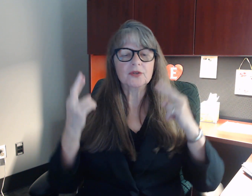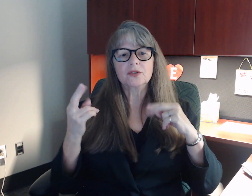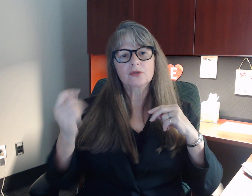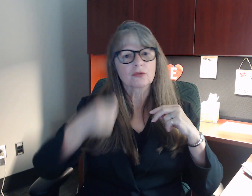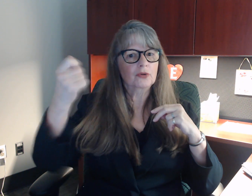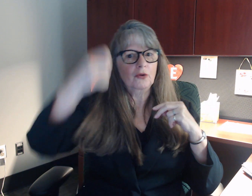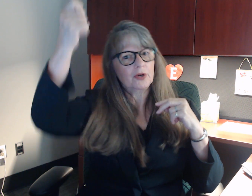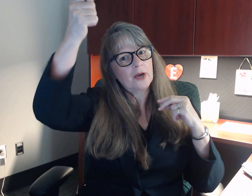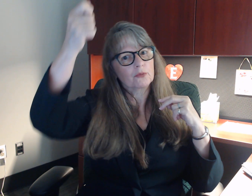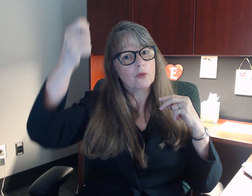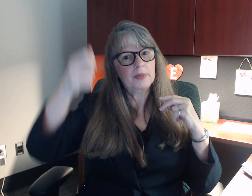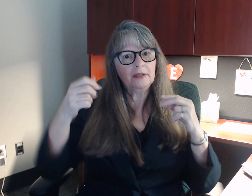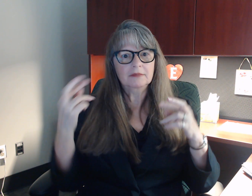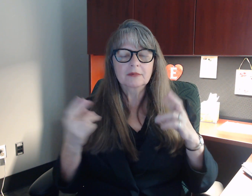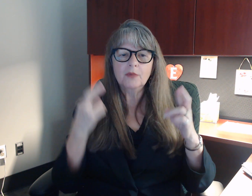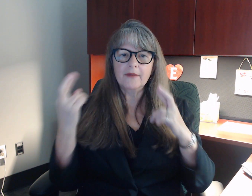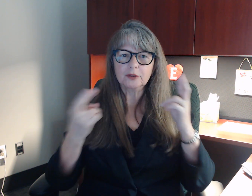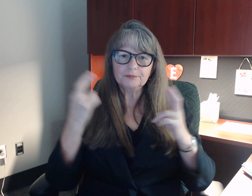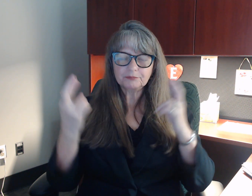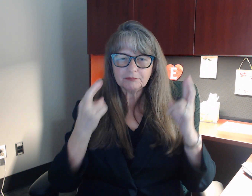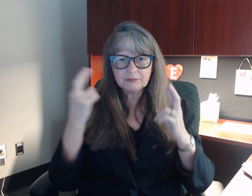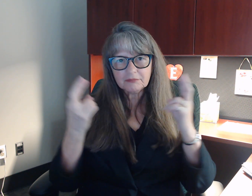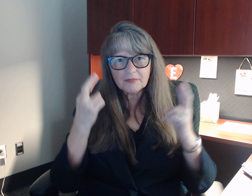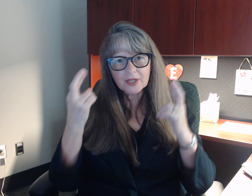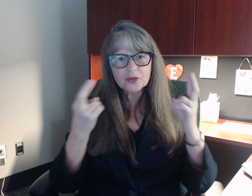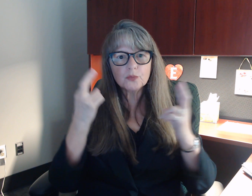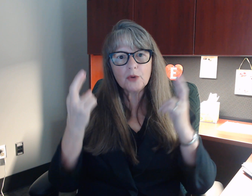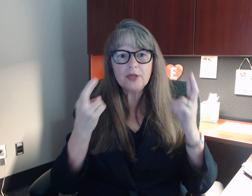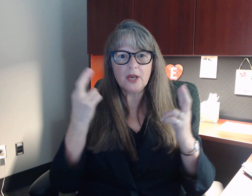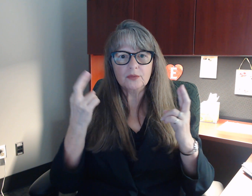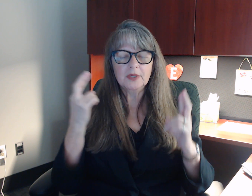you're kind of roping whatever. So the rodeo,